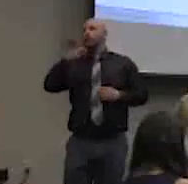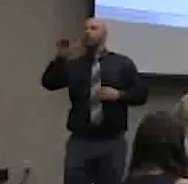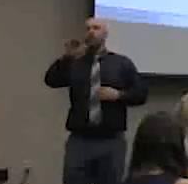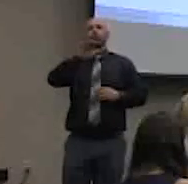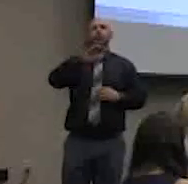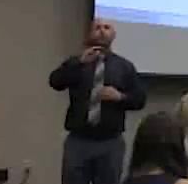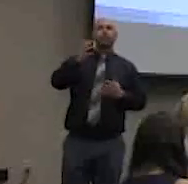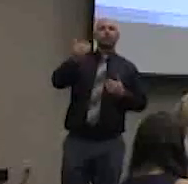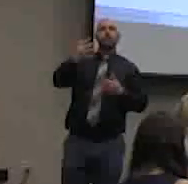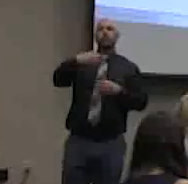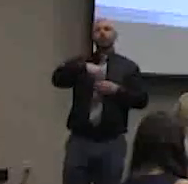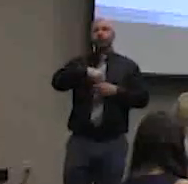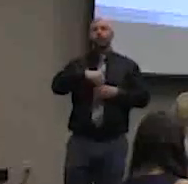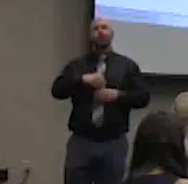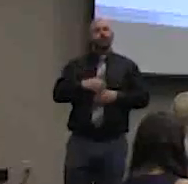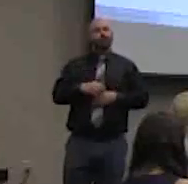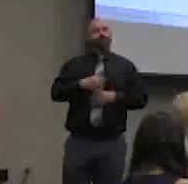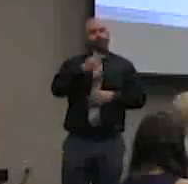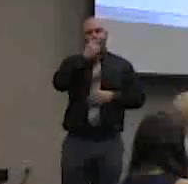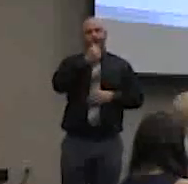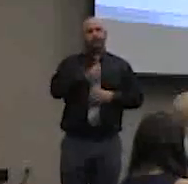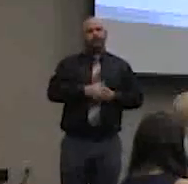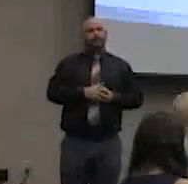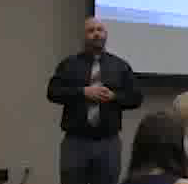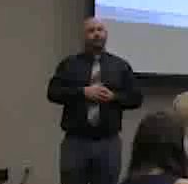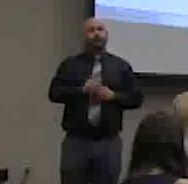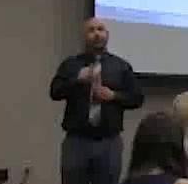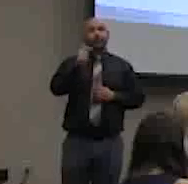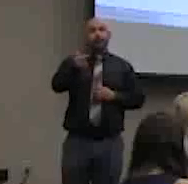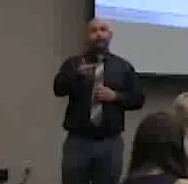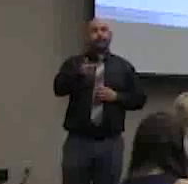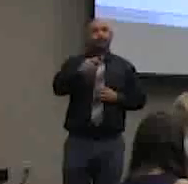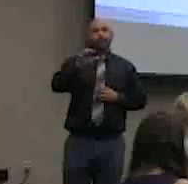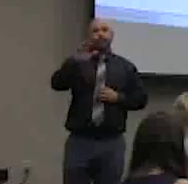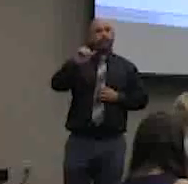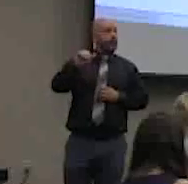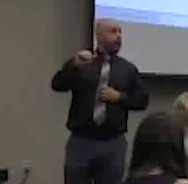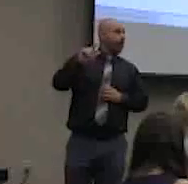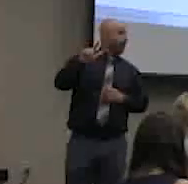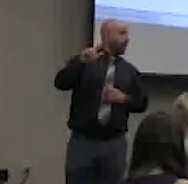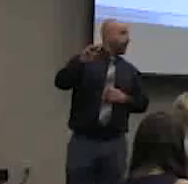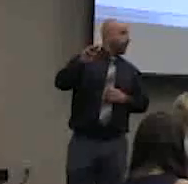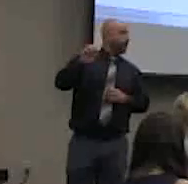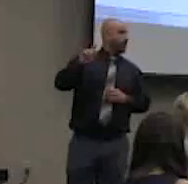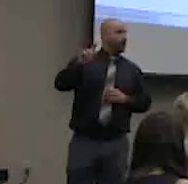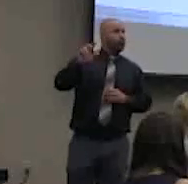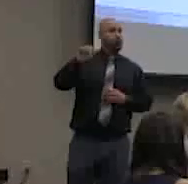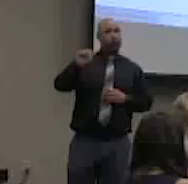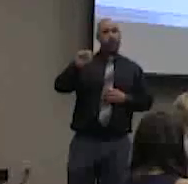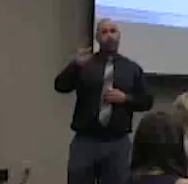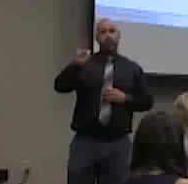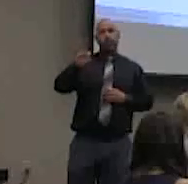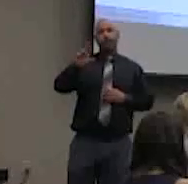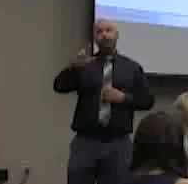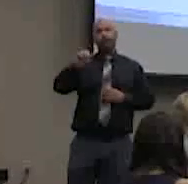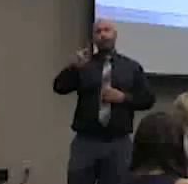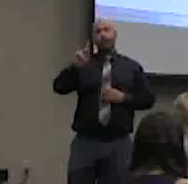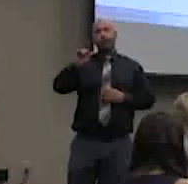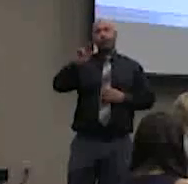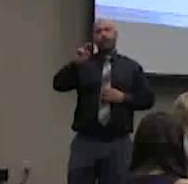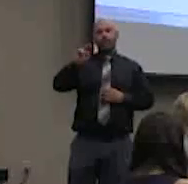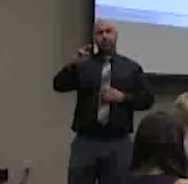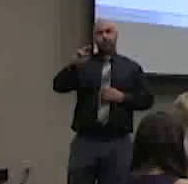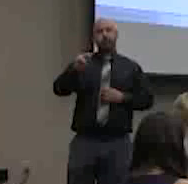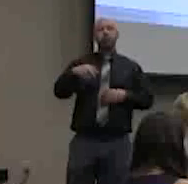It's interesting. All right, next up, Ms. Almedra Franklin. How are you this afternoon? I'm fine, thank you. And Ms.